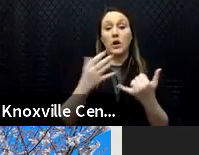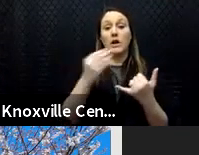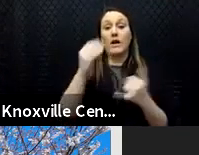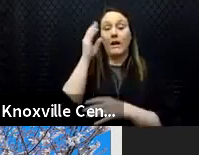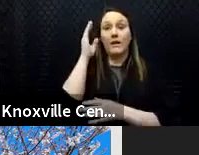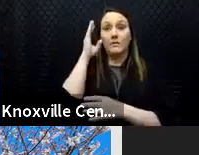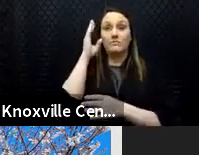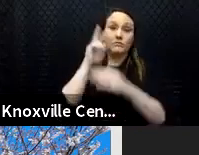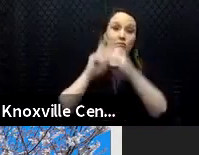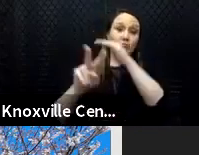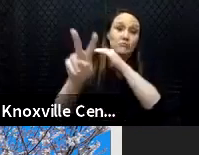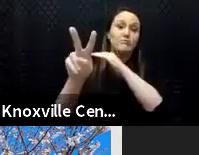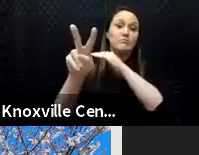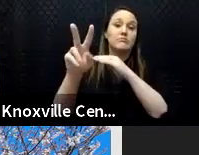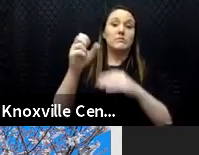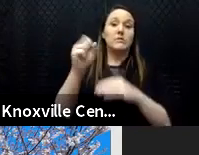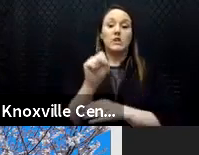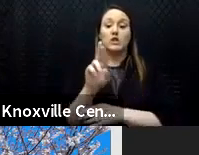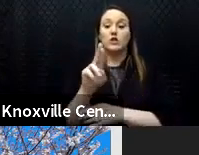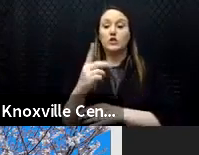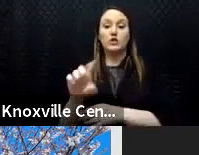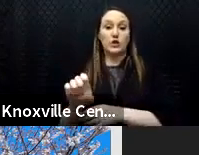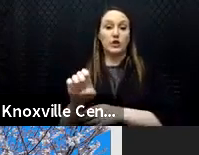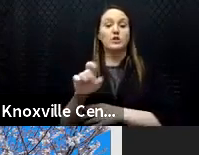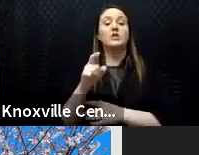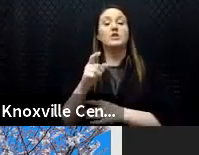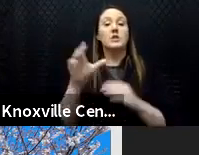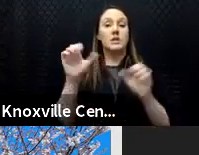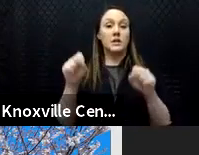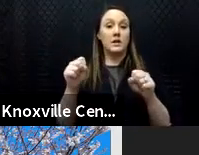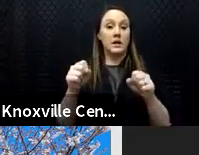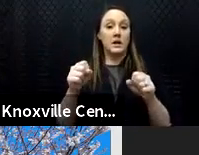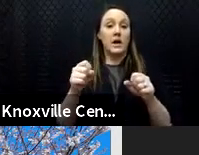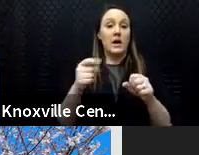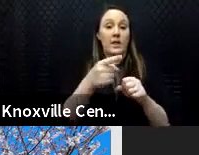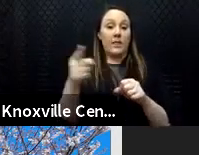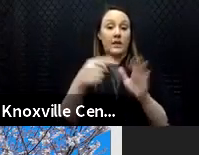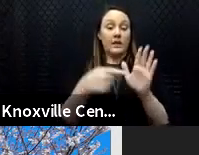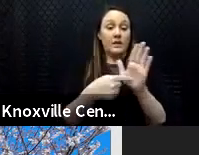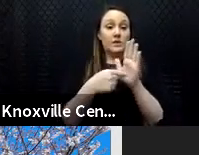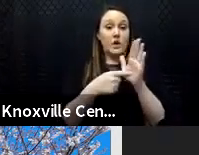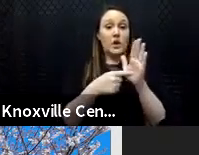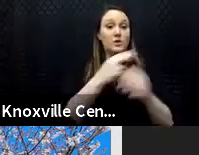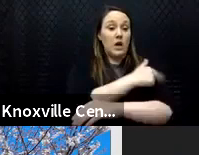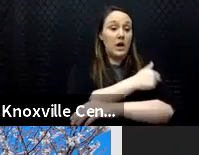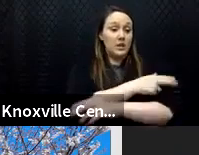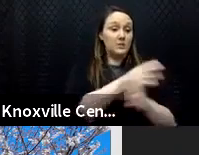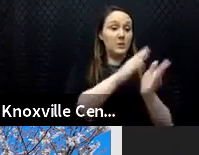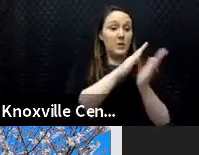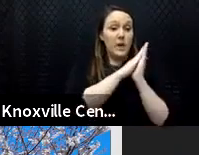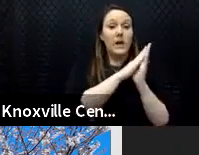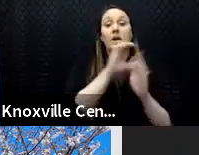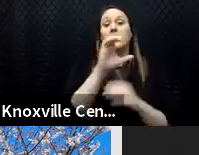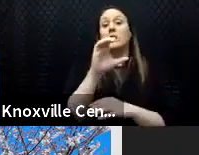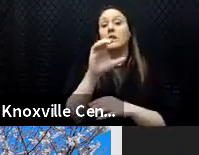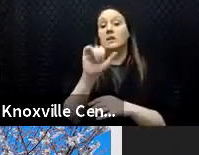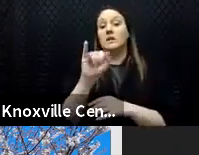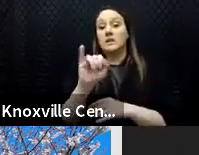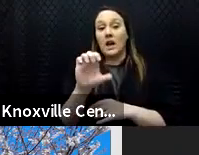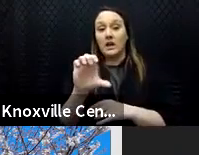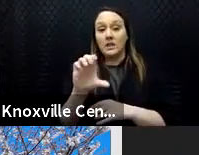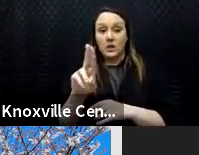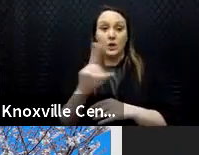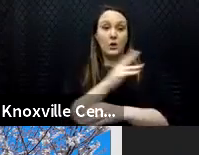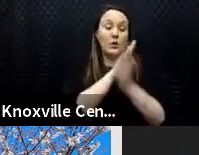graphs show the availability of regional hospital beds, ICU beds, and ventilators from our hospital partners. It